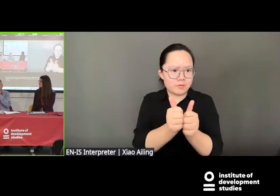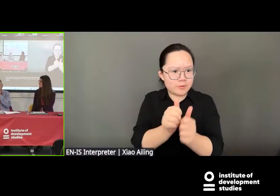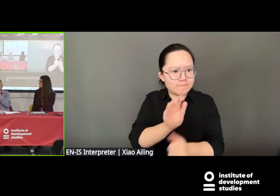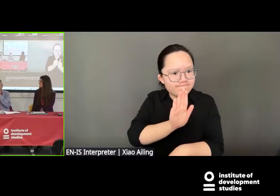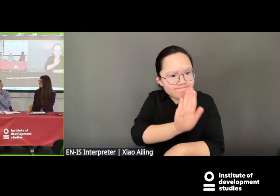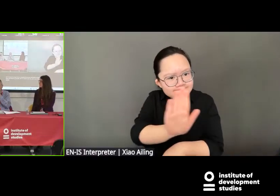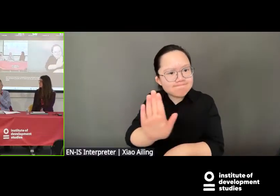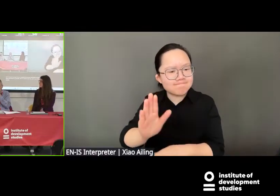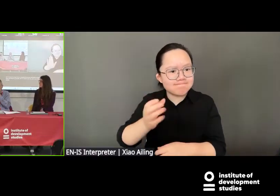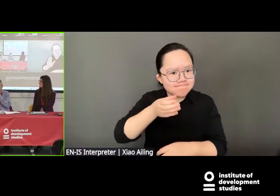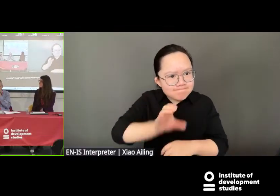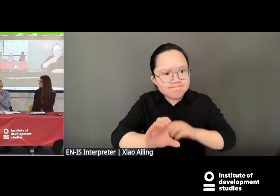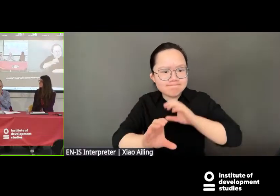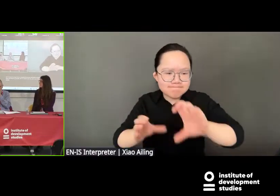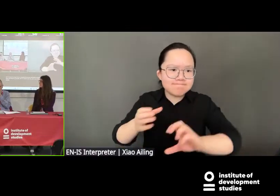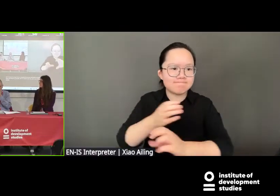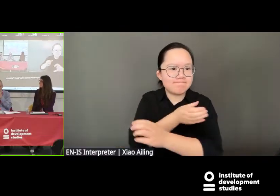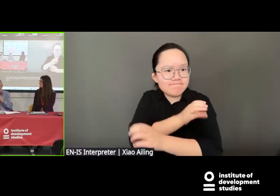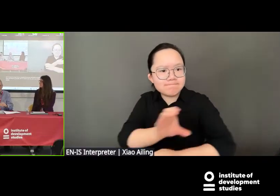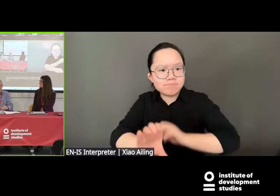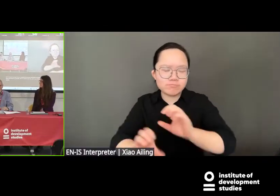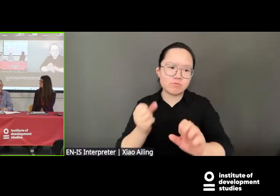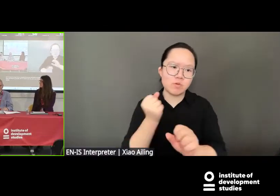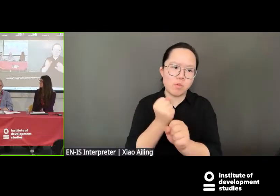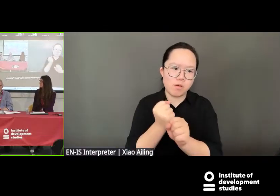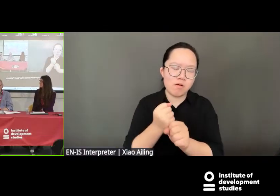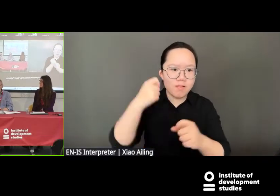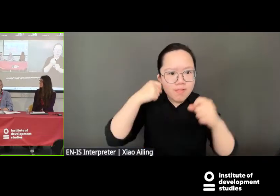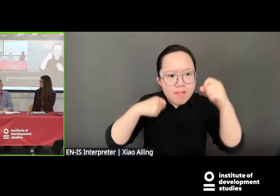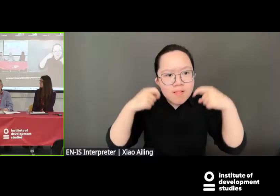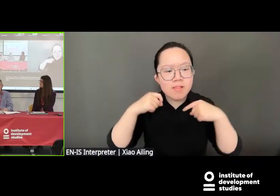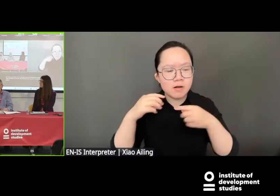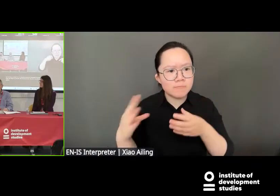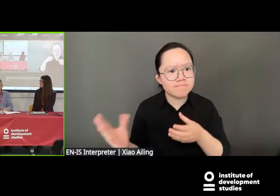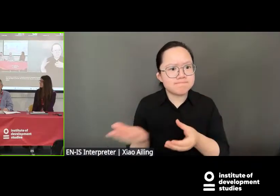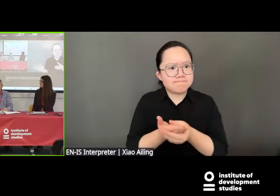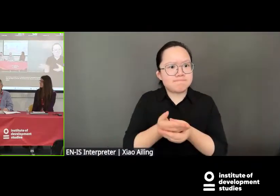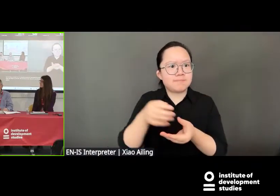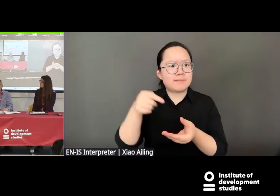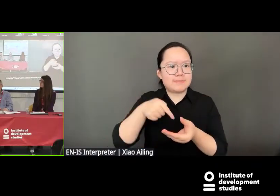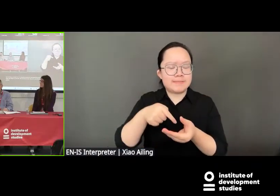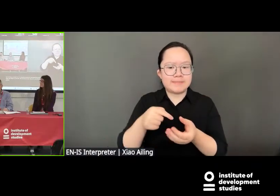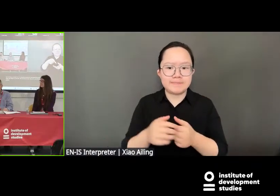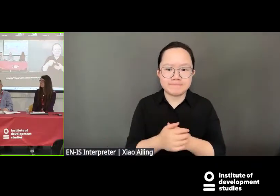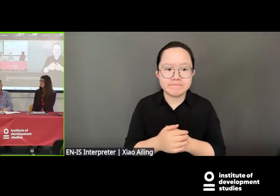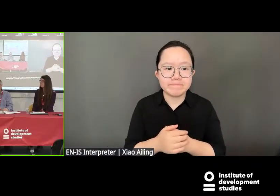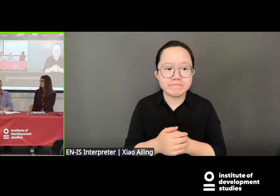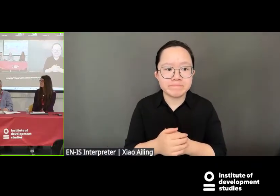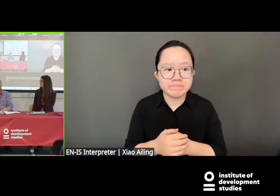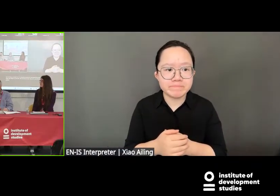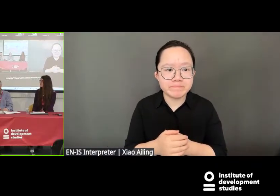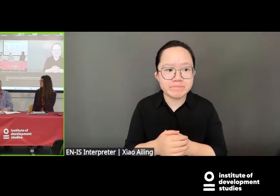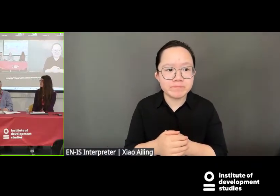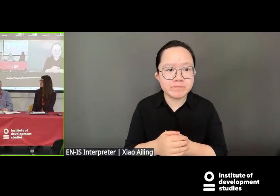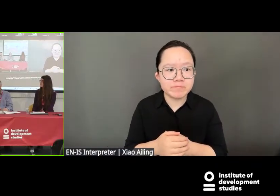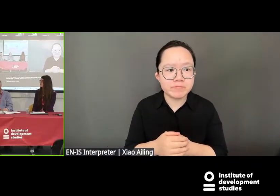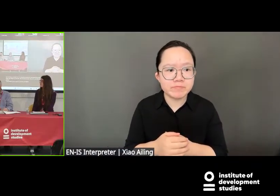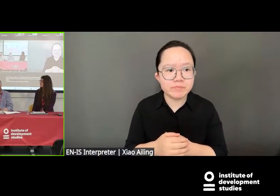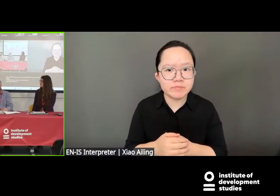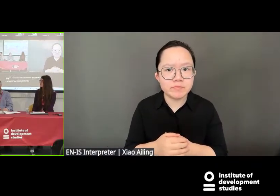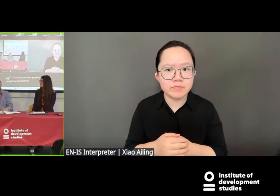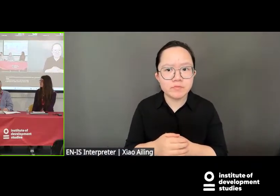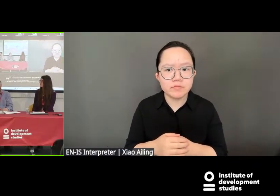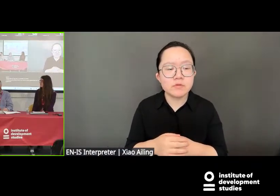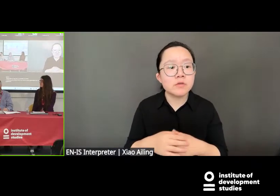the programme began in 2018, the landscape of disability inclusive development has evolved significantly. In fact, our world has evolved in many